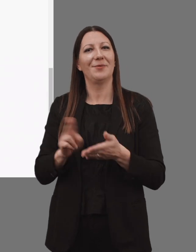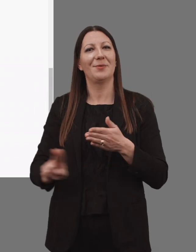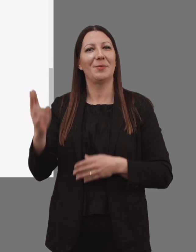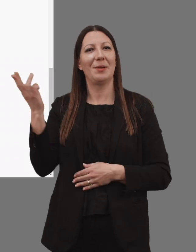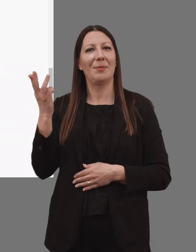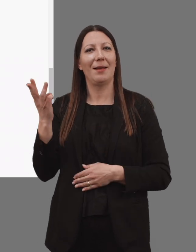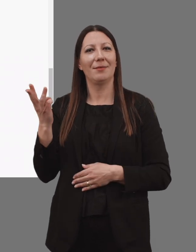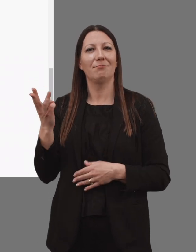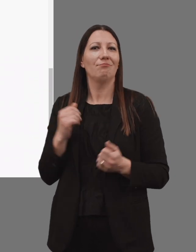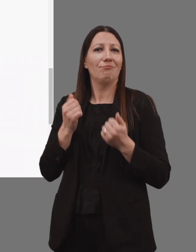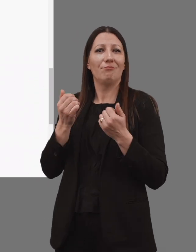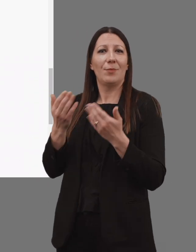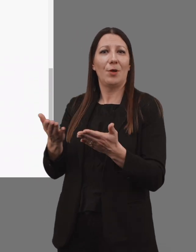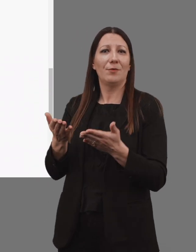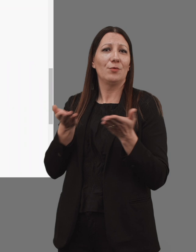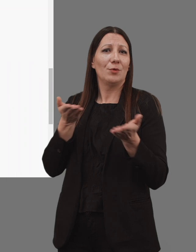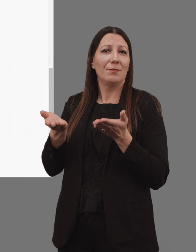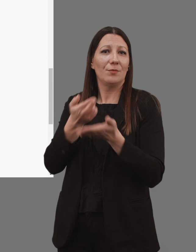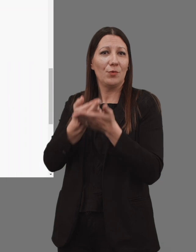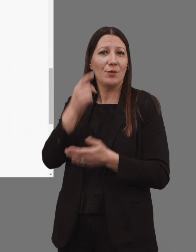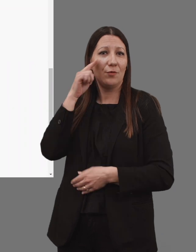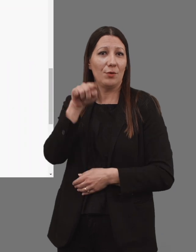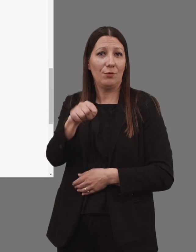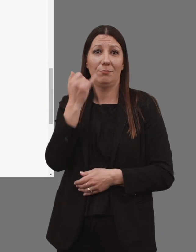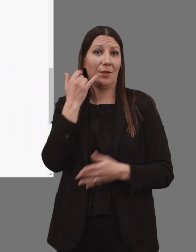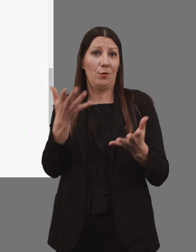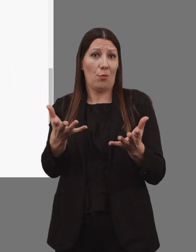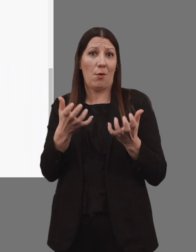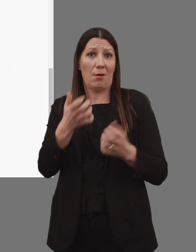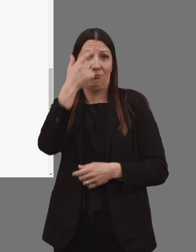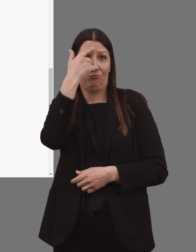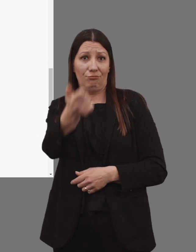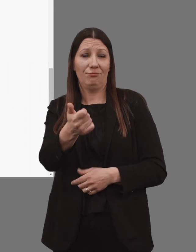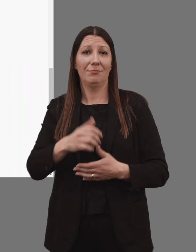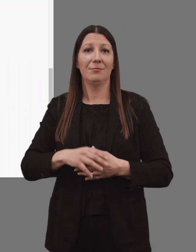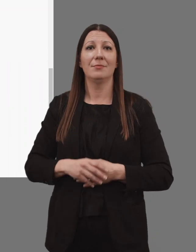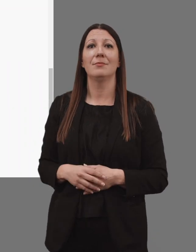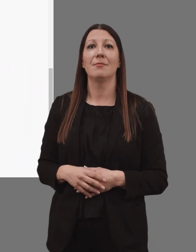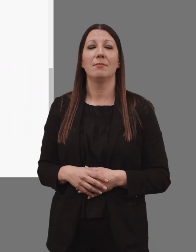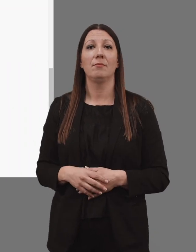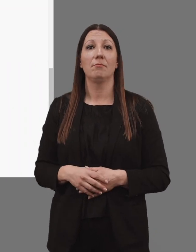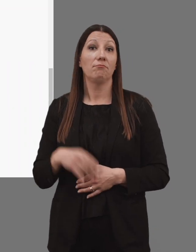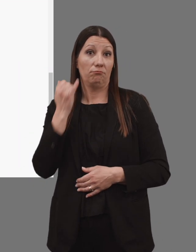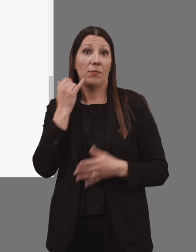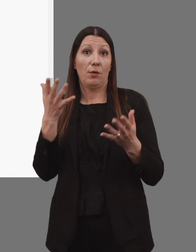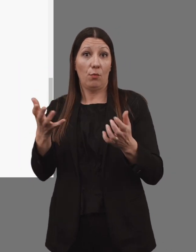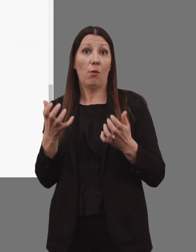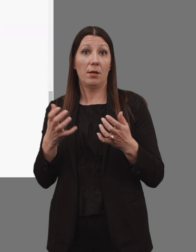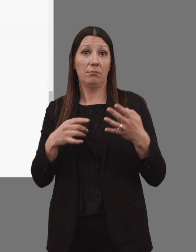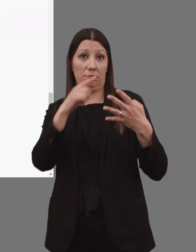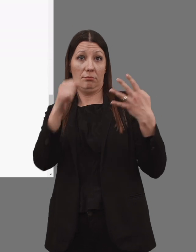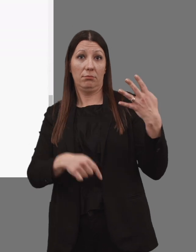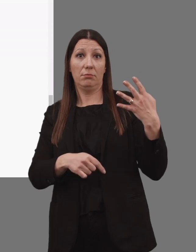students according to your need and your desire to use them. So if you would like these departments, any